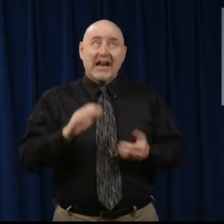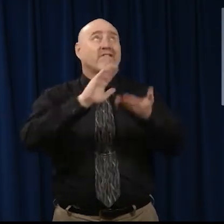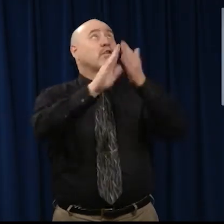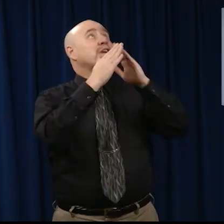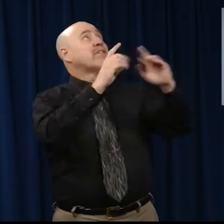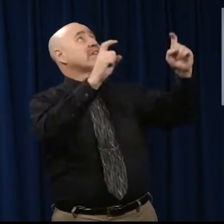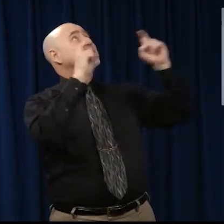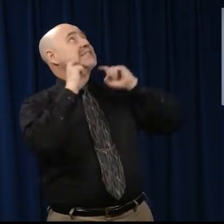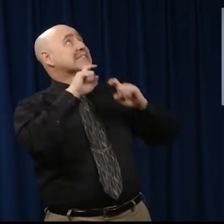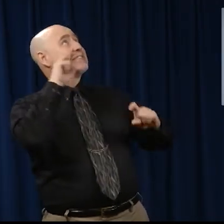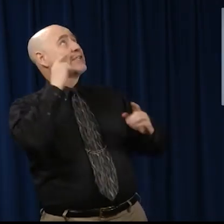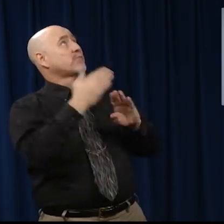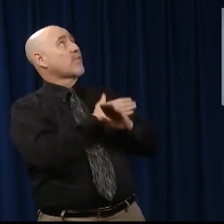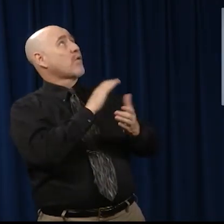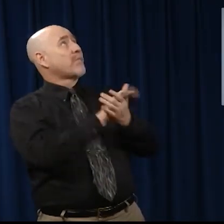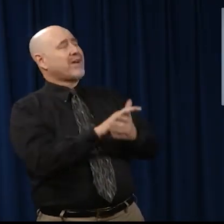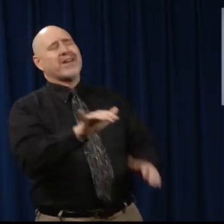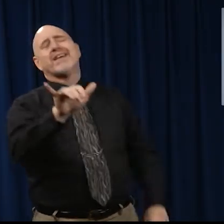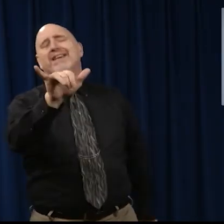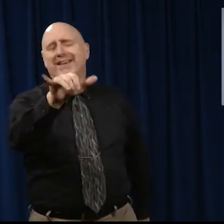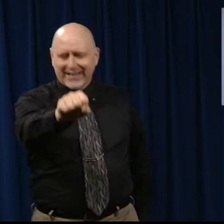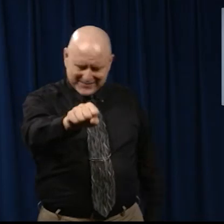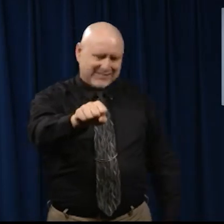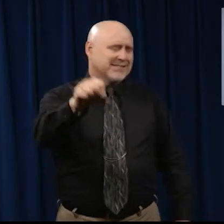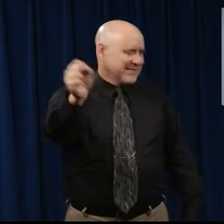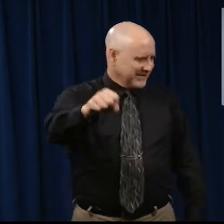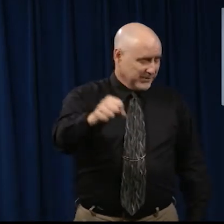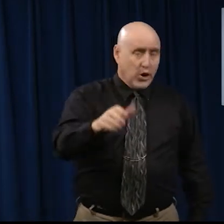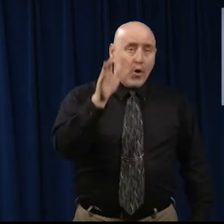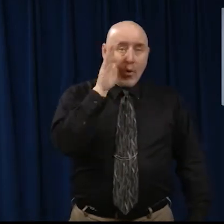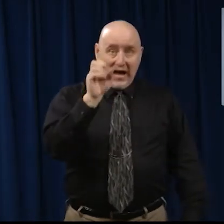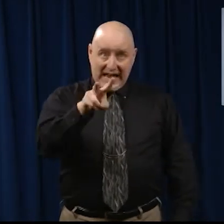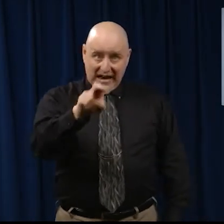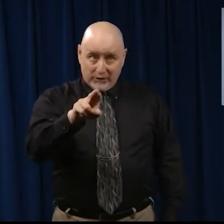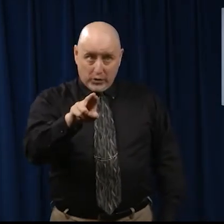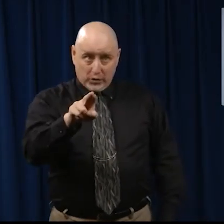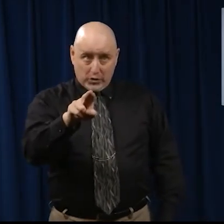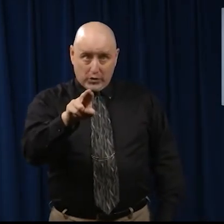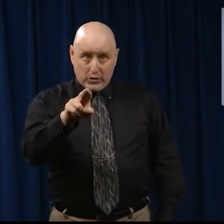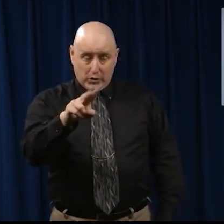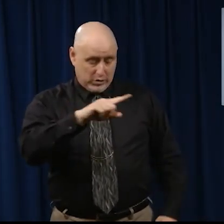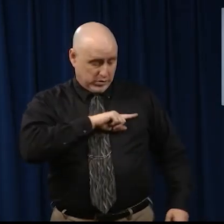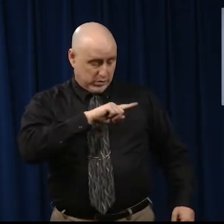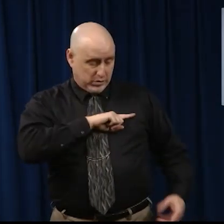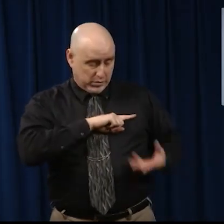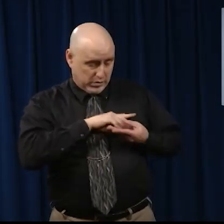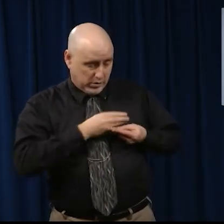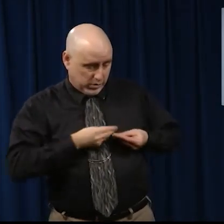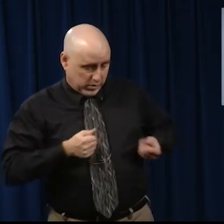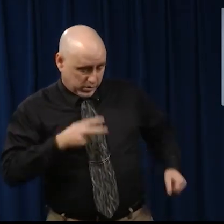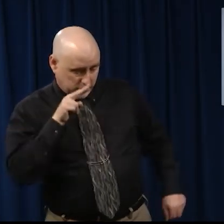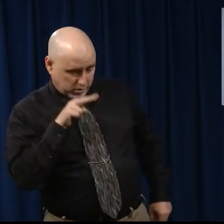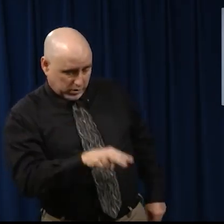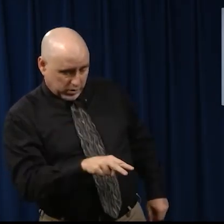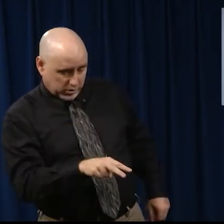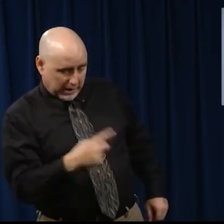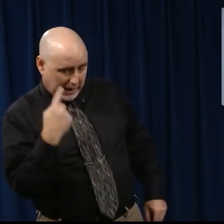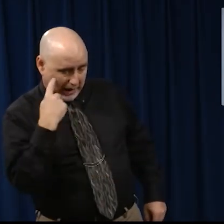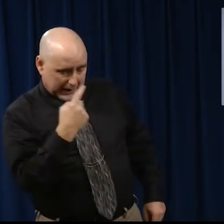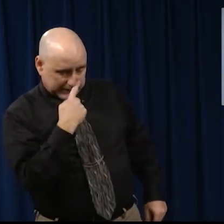you get forgiveness of having sex before you get married? Absolutely, positively. Will you ever outlive the guilt that you will feel if you look